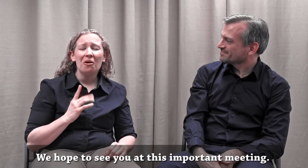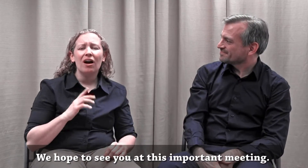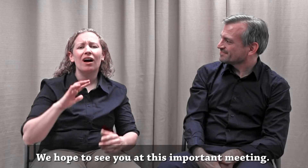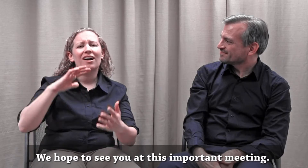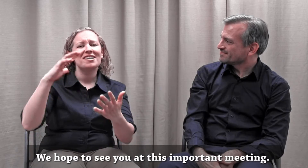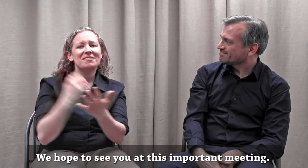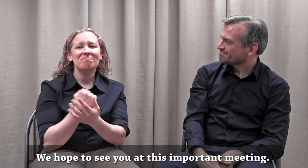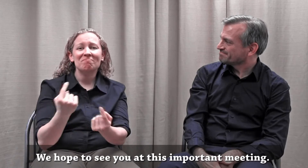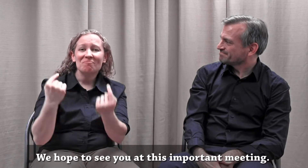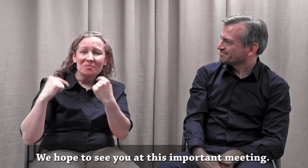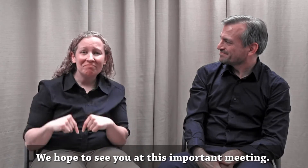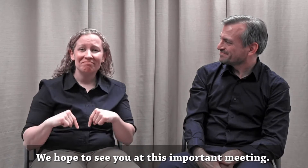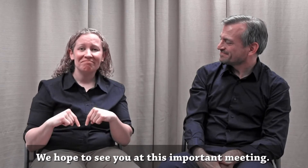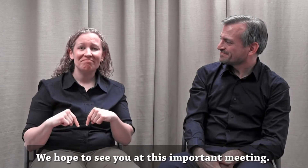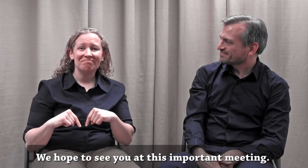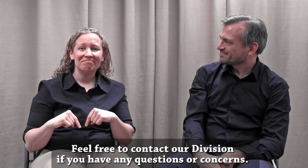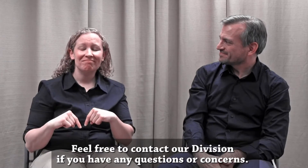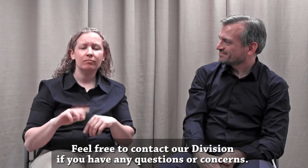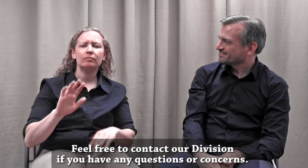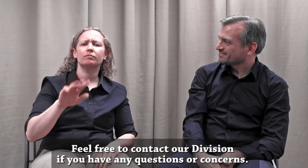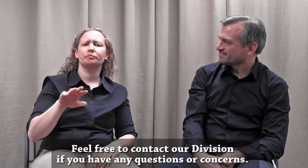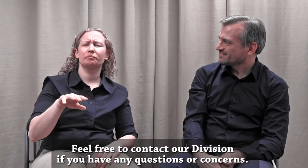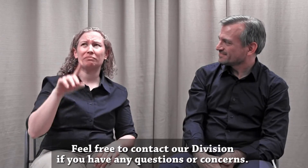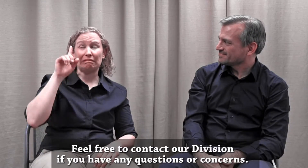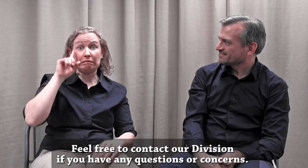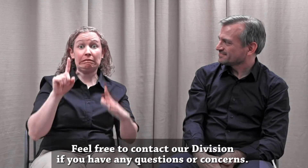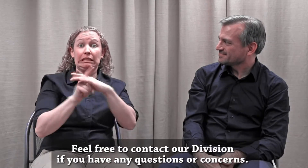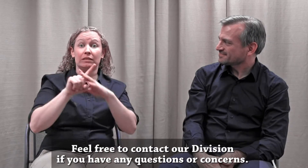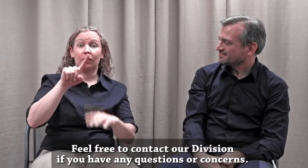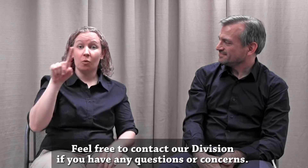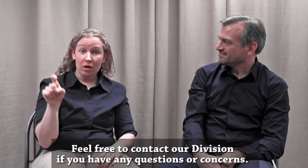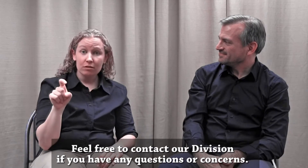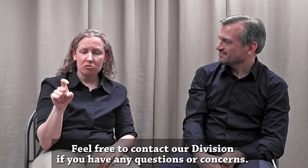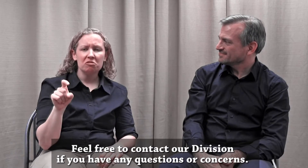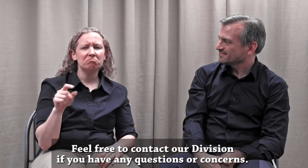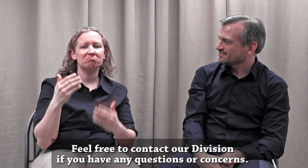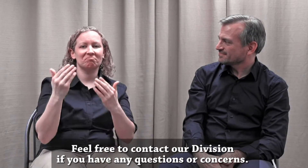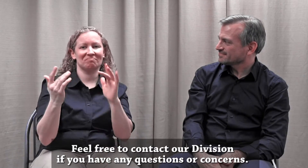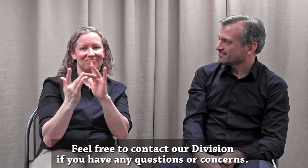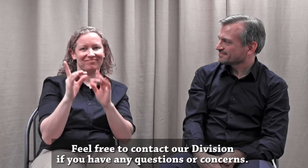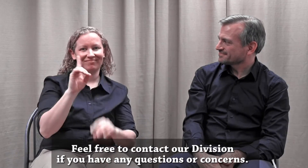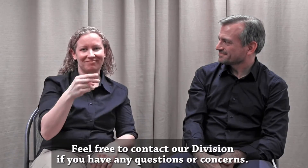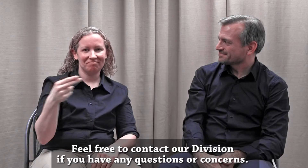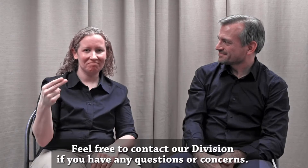We hope to see you at this important meeting. Feel free to contact our division if you have any questions or concerns.